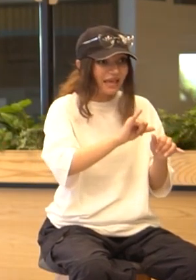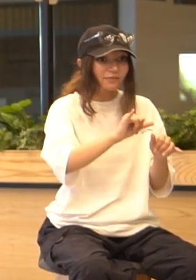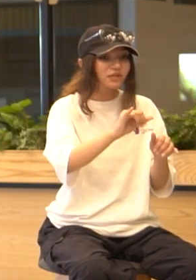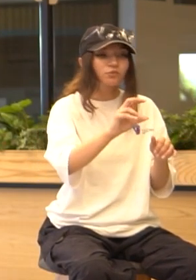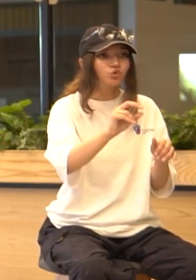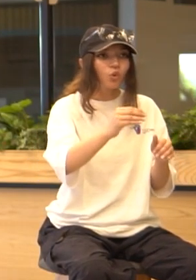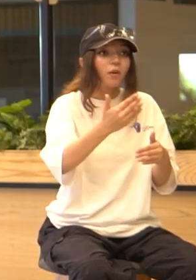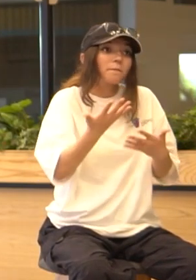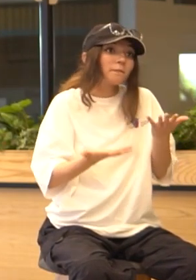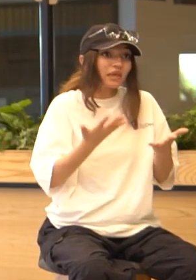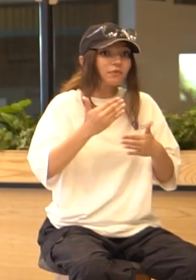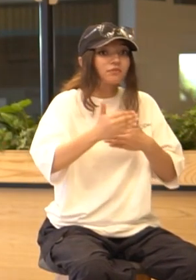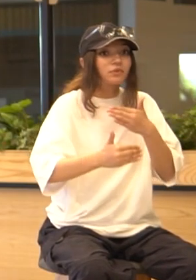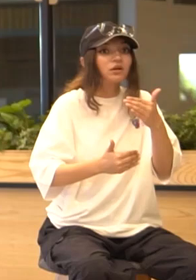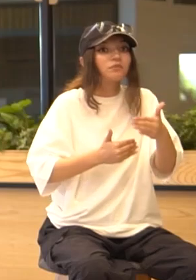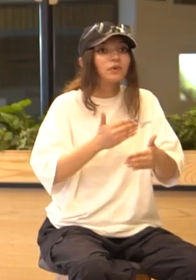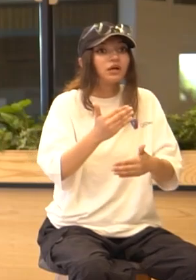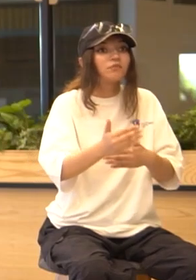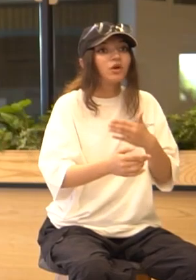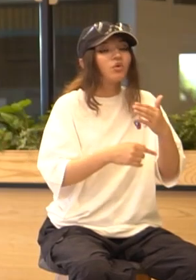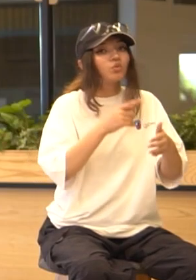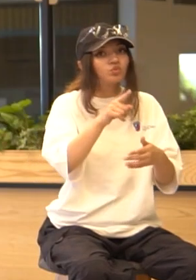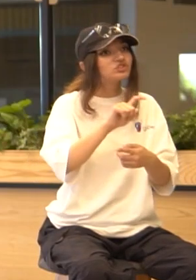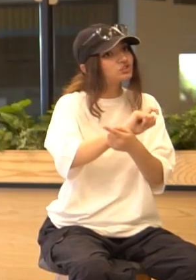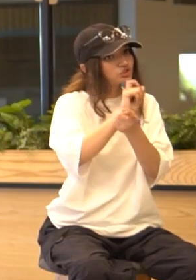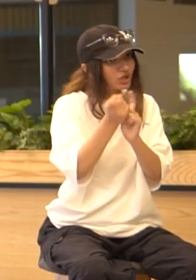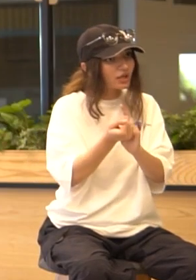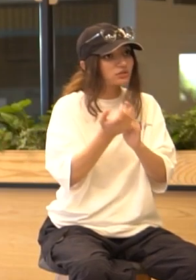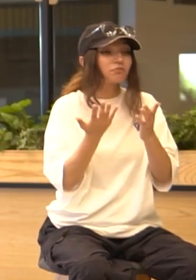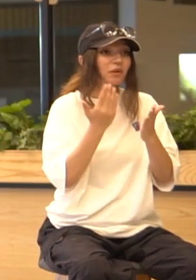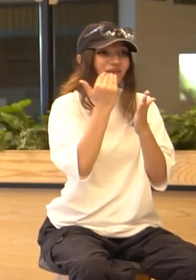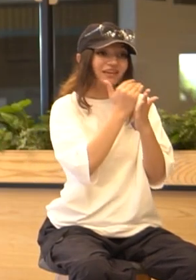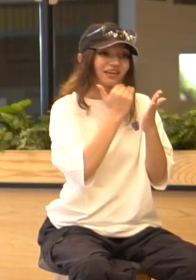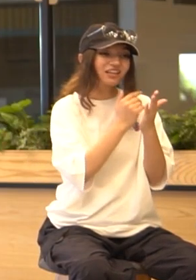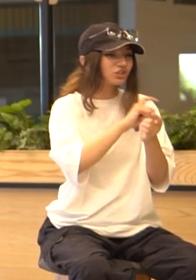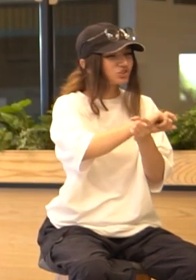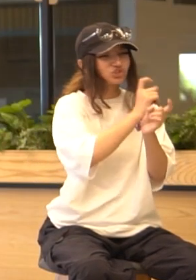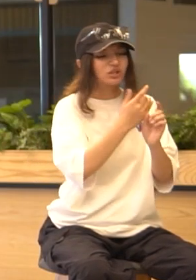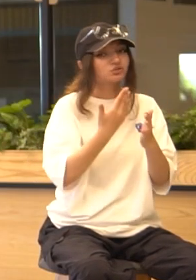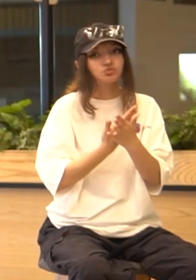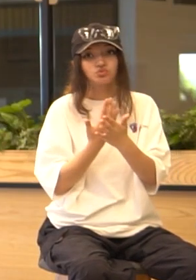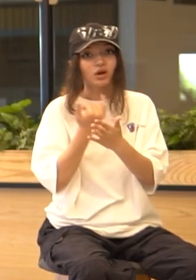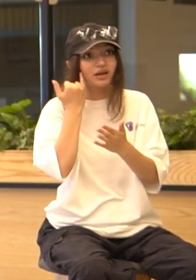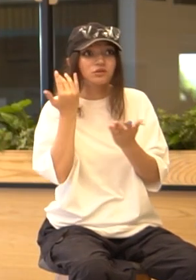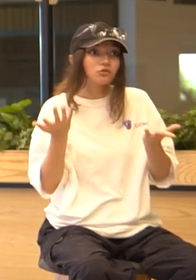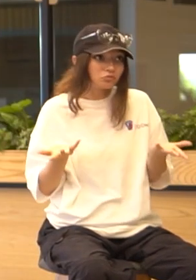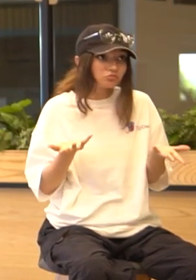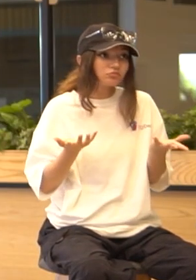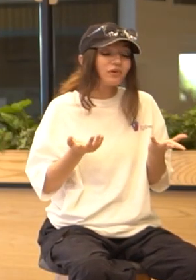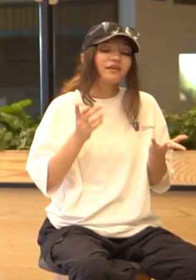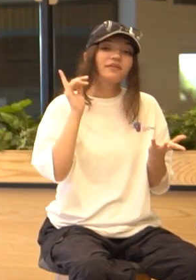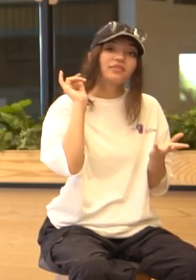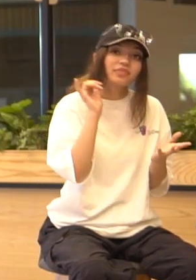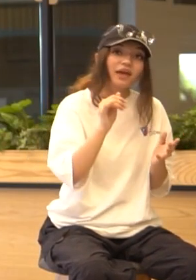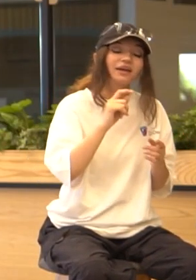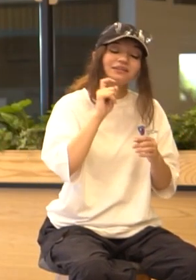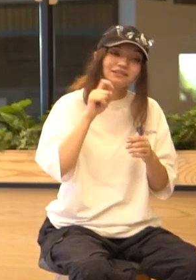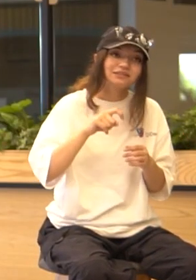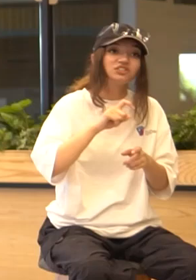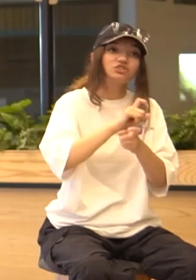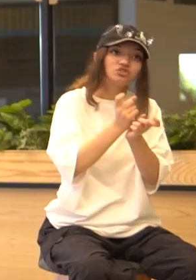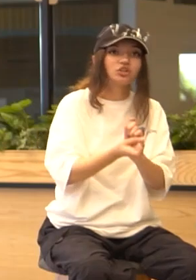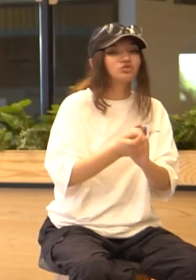manner. There's other variables in play, and that's what you need to incorporate in your regular day-to-day